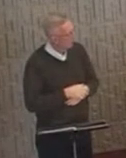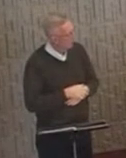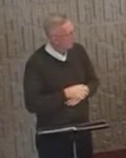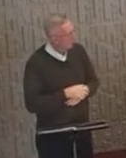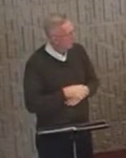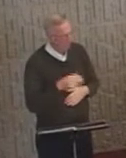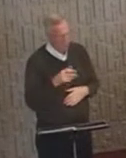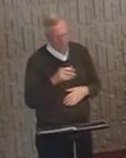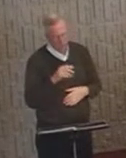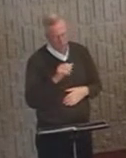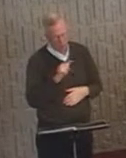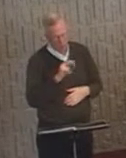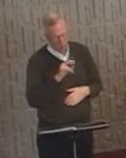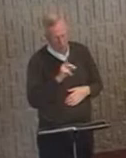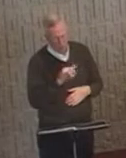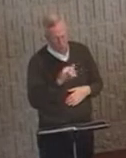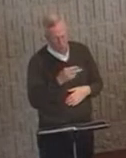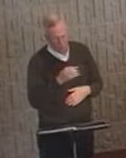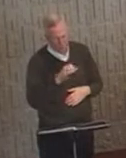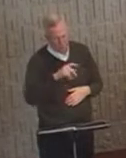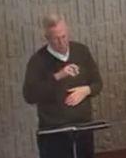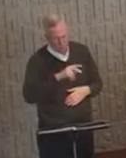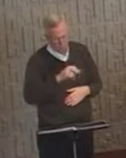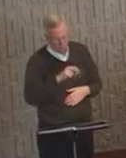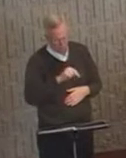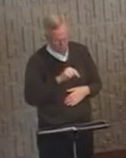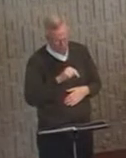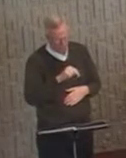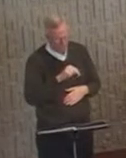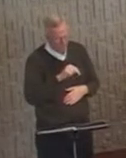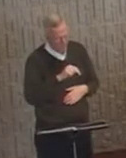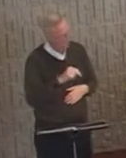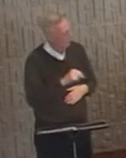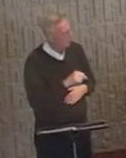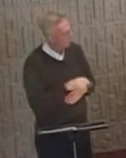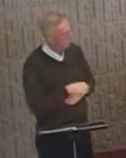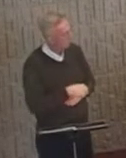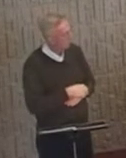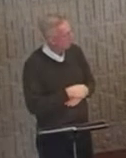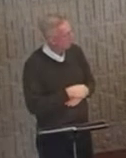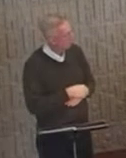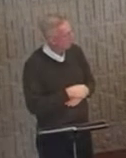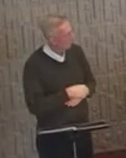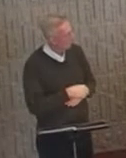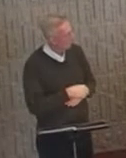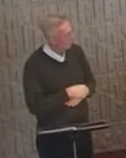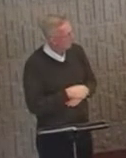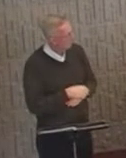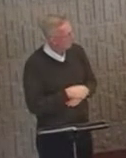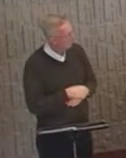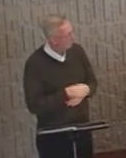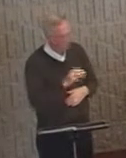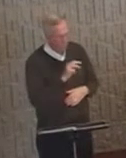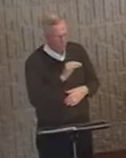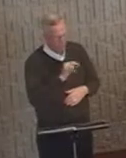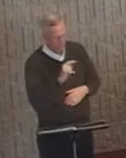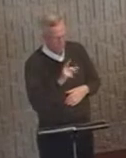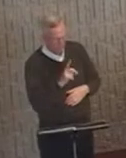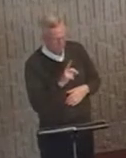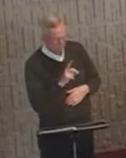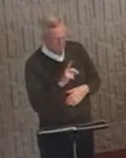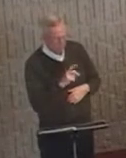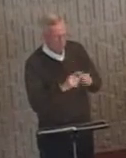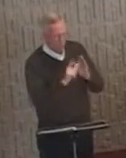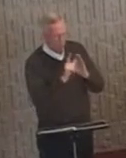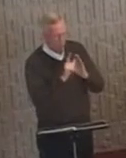princess, the royal princess who goes on a holiday undercover, so to speak. Anyway, Maud later married a